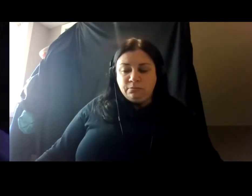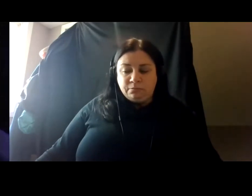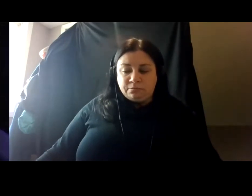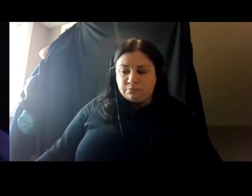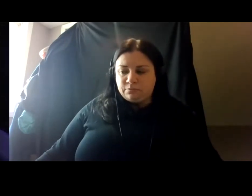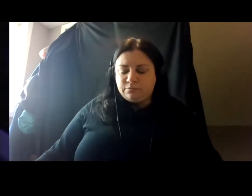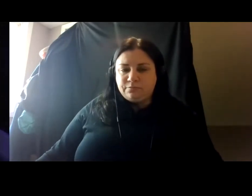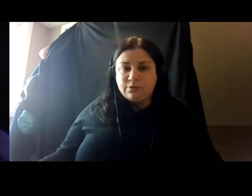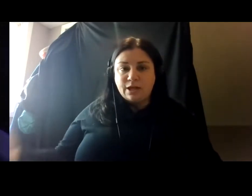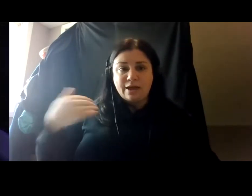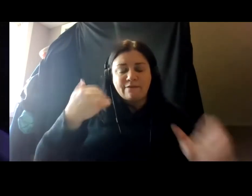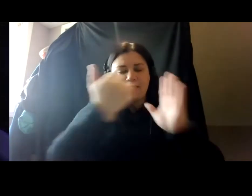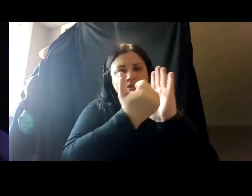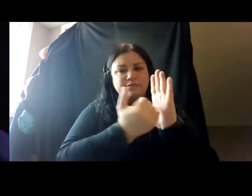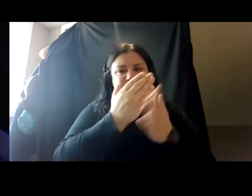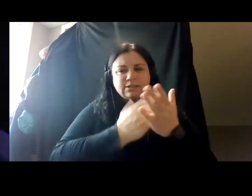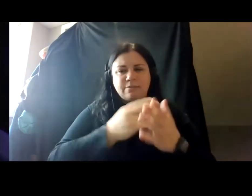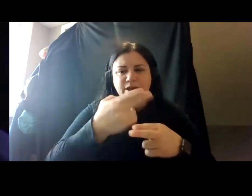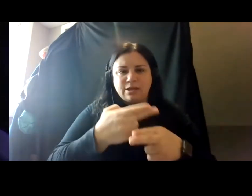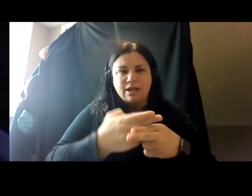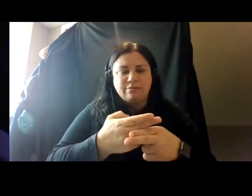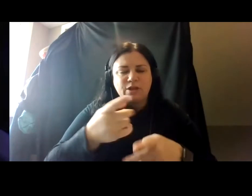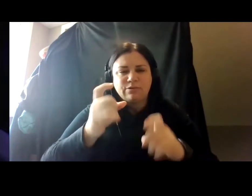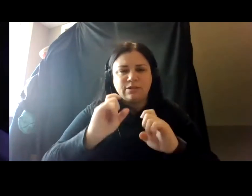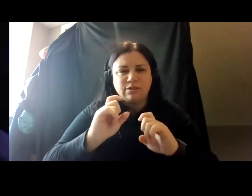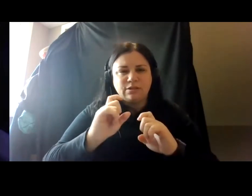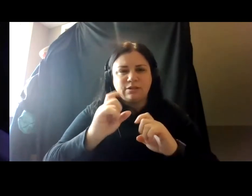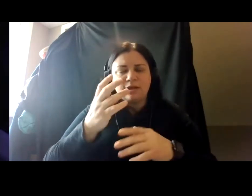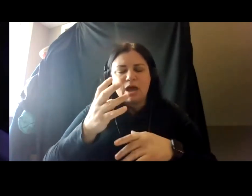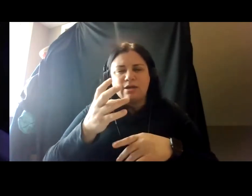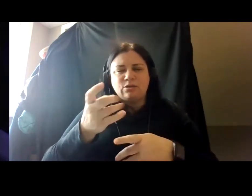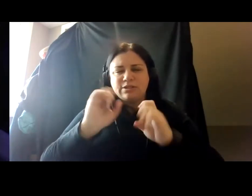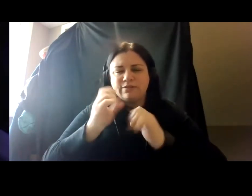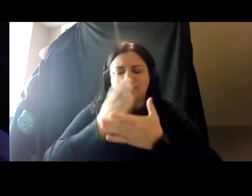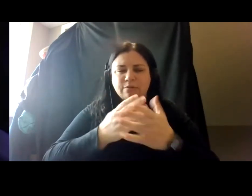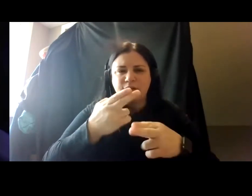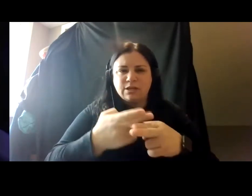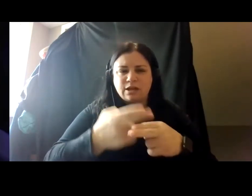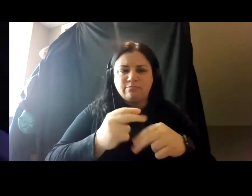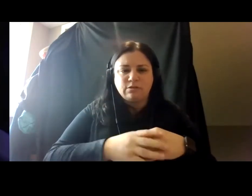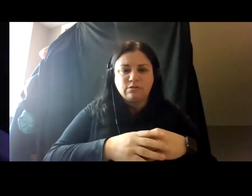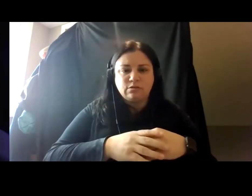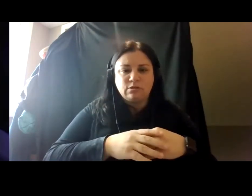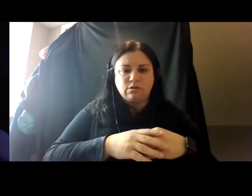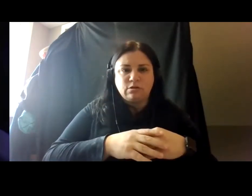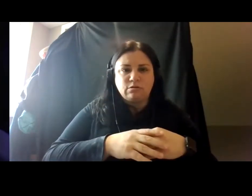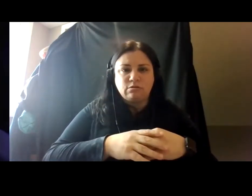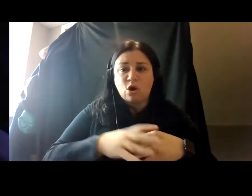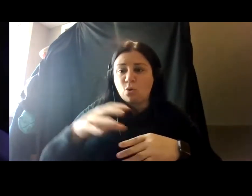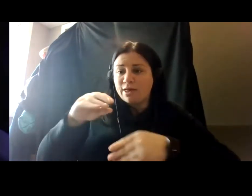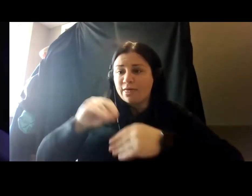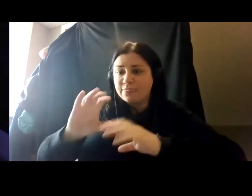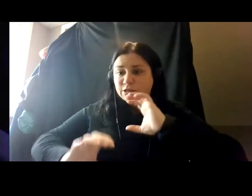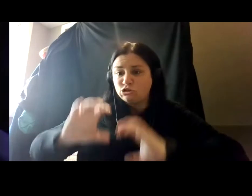I have a list of some names. I was given some names. Now, is there anybody who would, I'm looking at chat now, that's great, thank